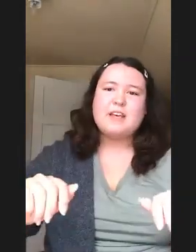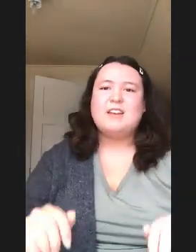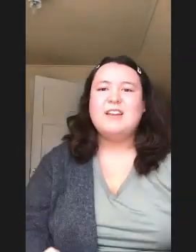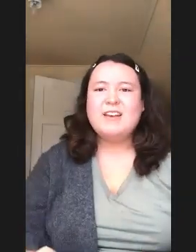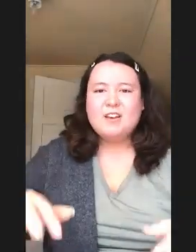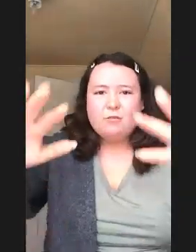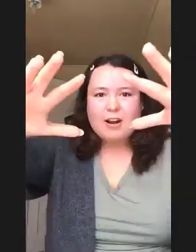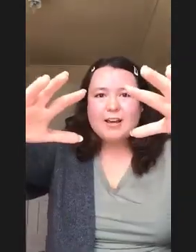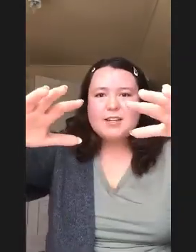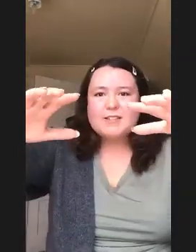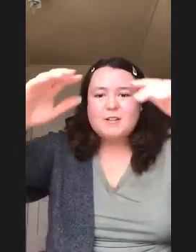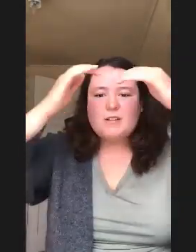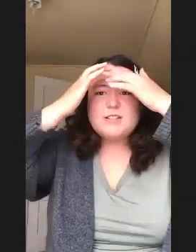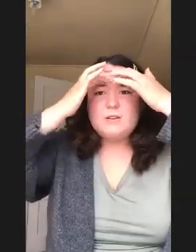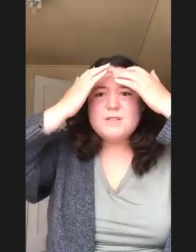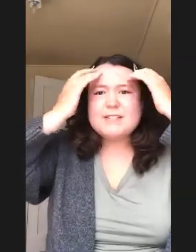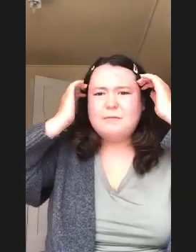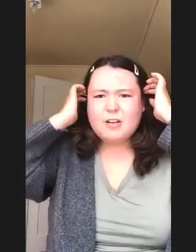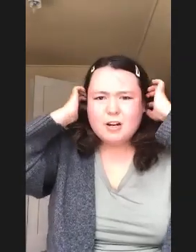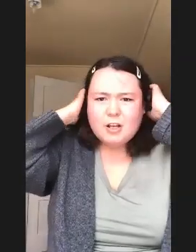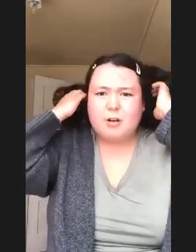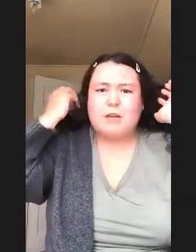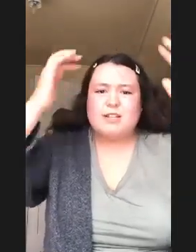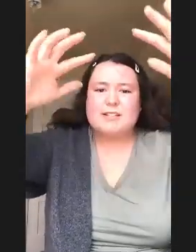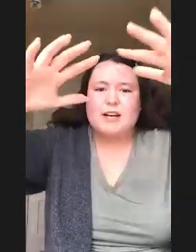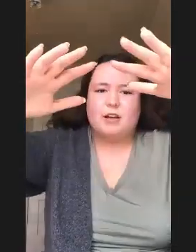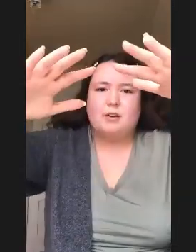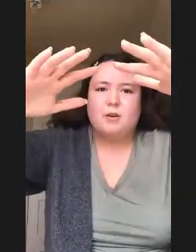then rain. It's a little similar, but you just kind of like